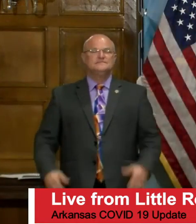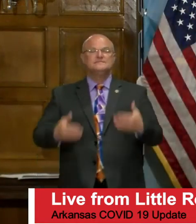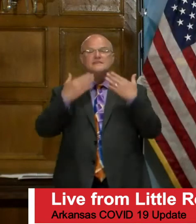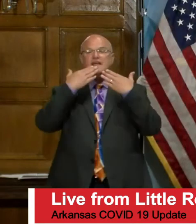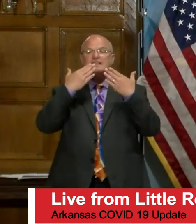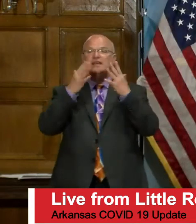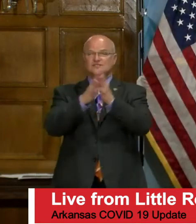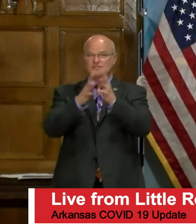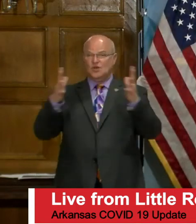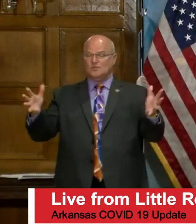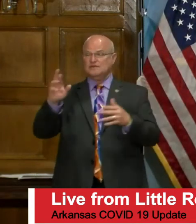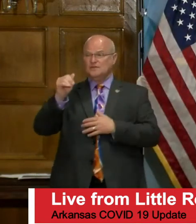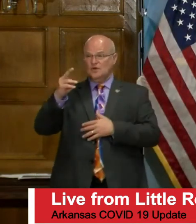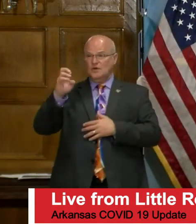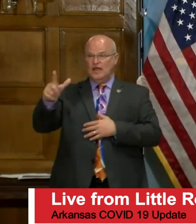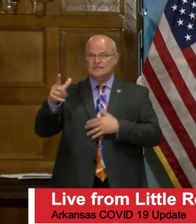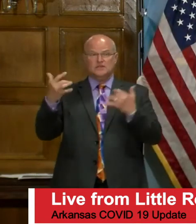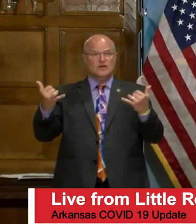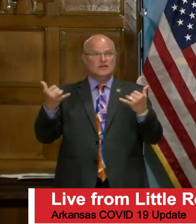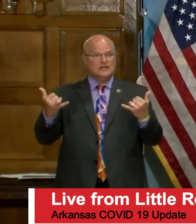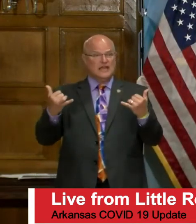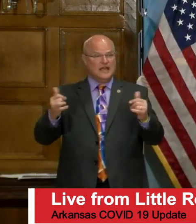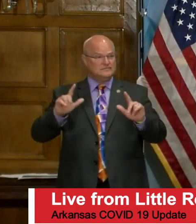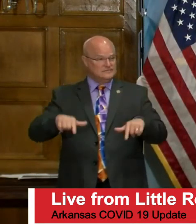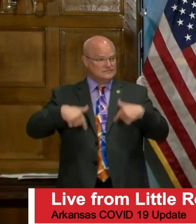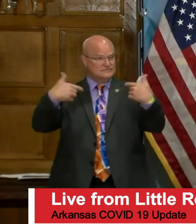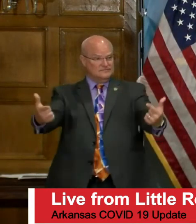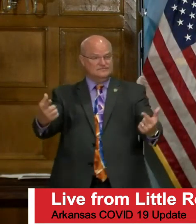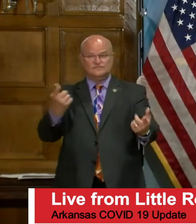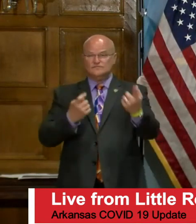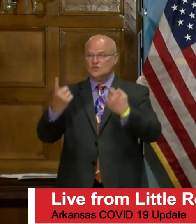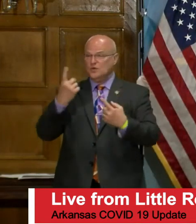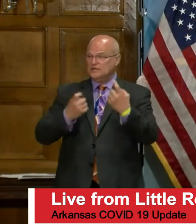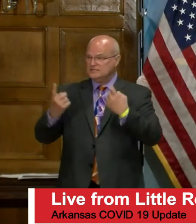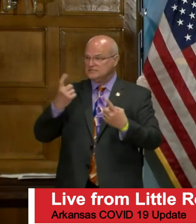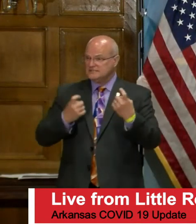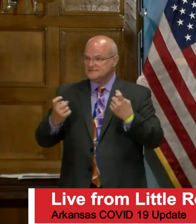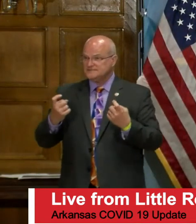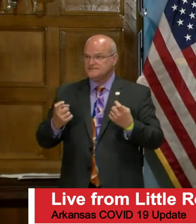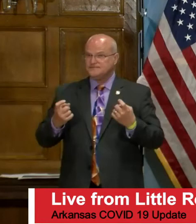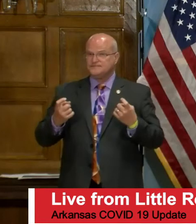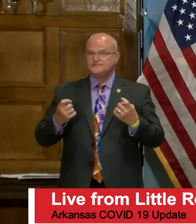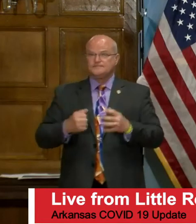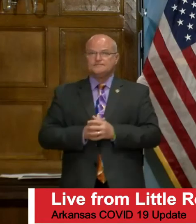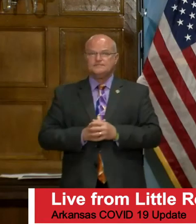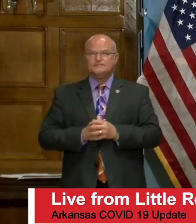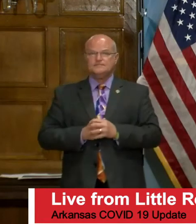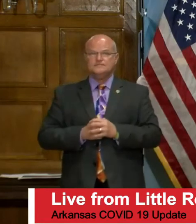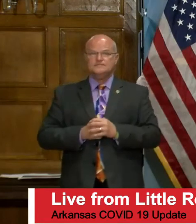Terrific. Thank you so much, Rachel. And with that, we will turn it open for any questions.